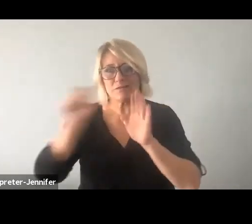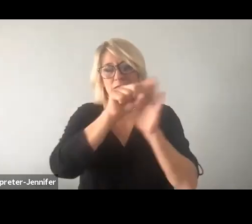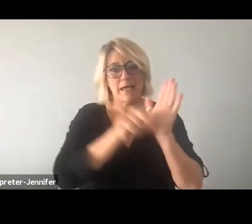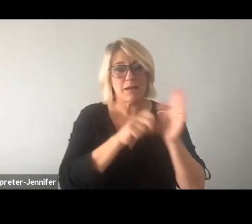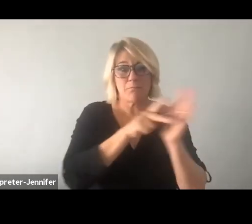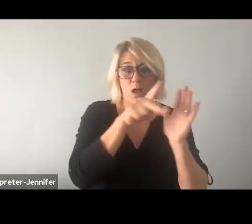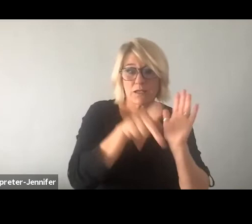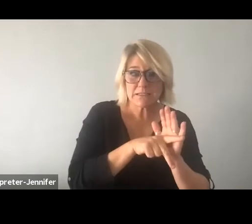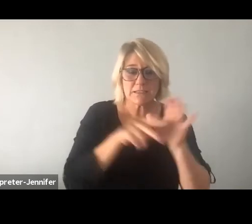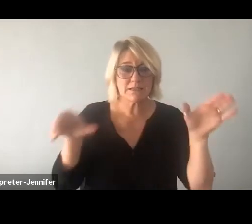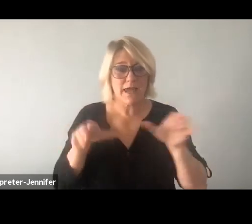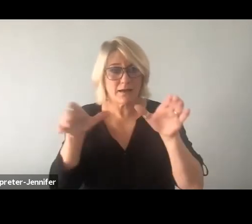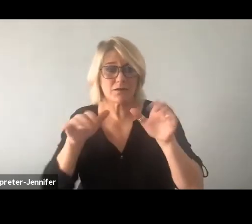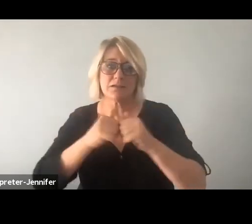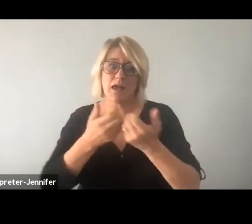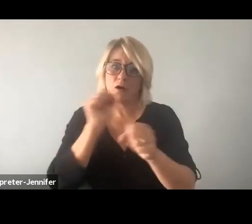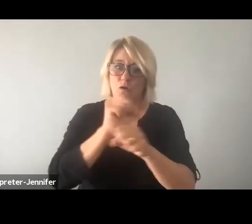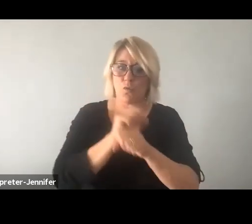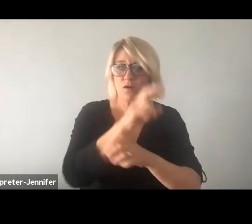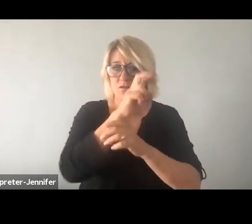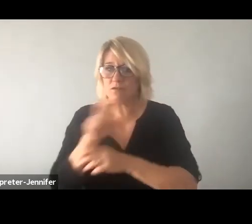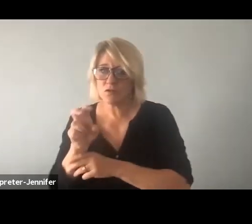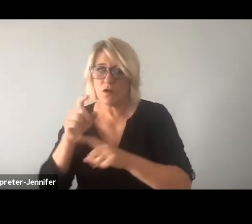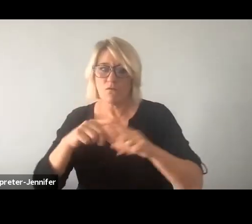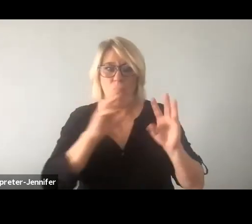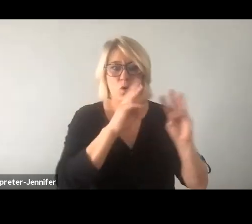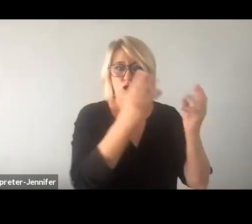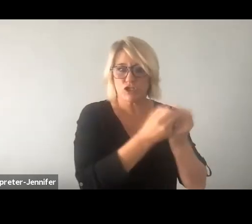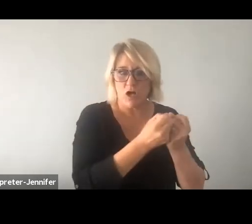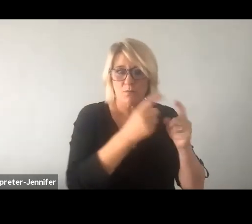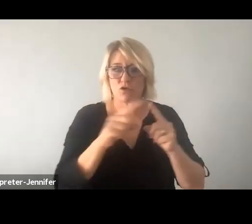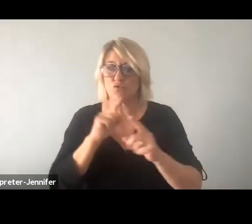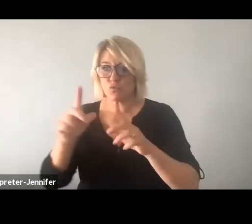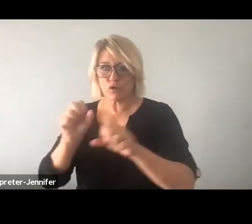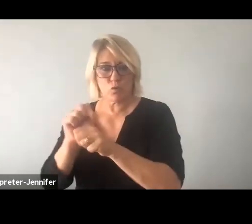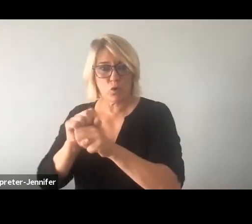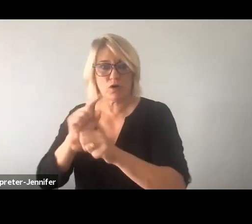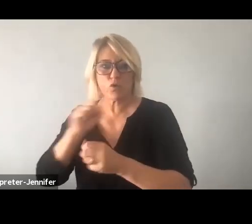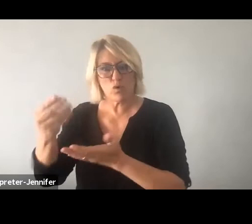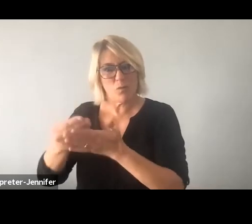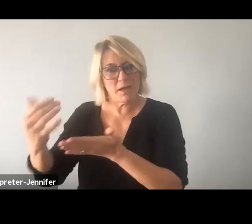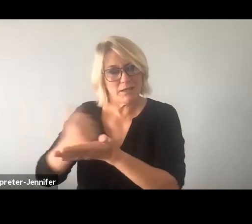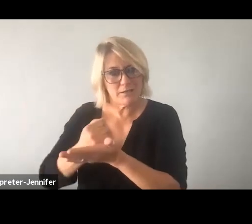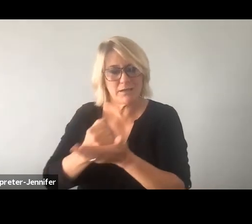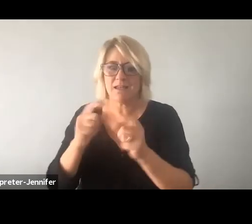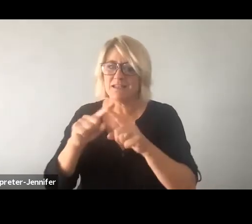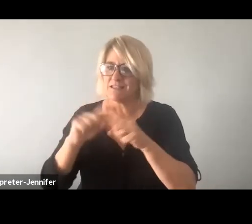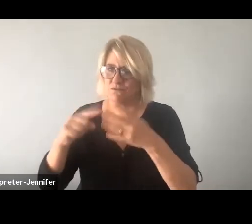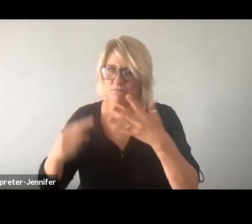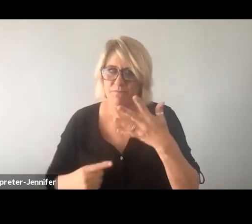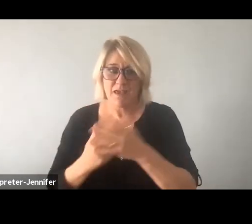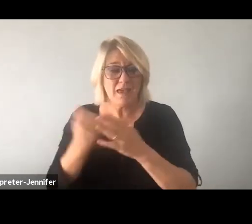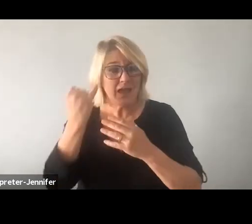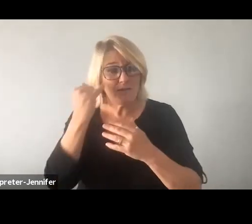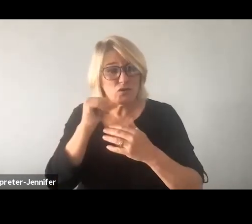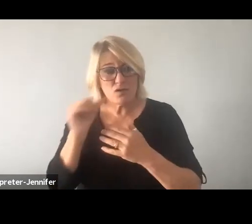how to work to transition people from sheltered workshops to real work for real pay, and so much more. If you haven't been